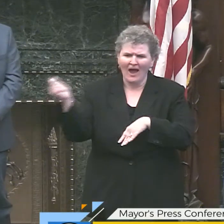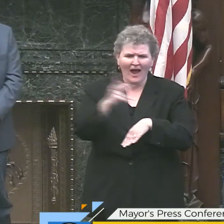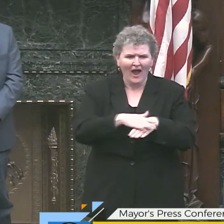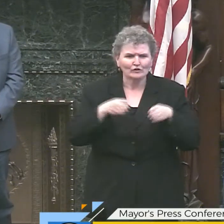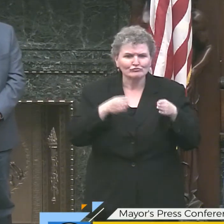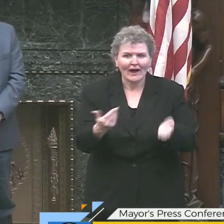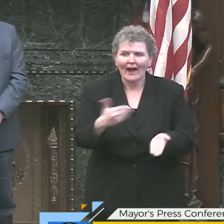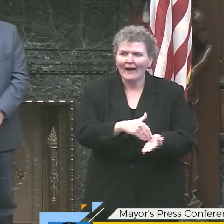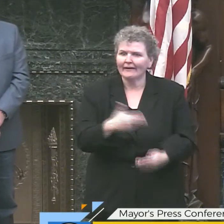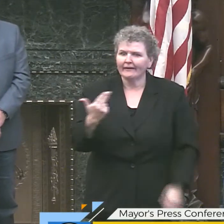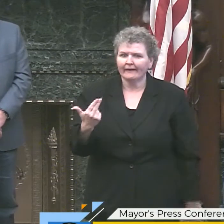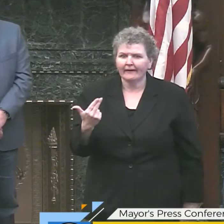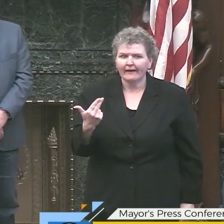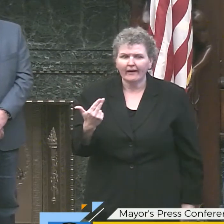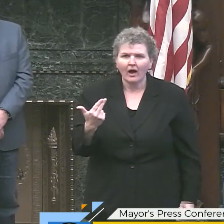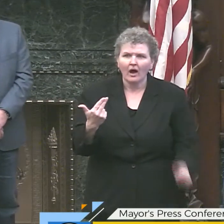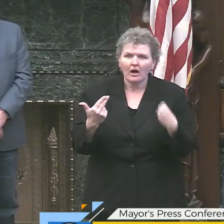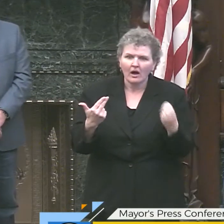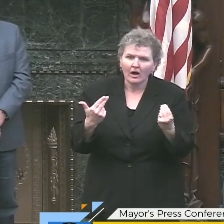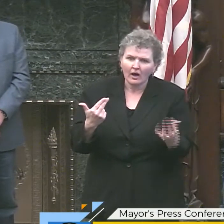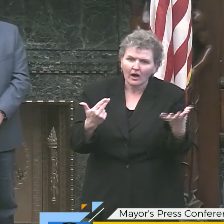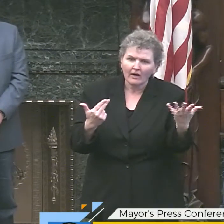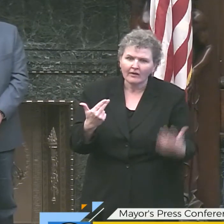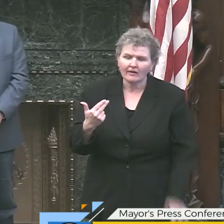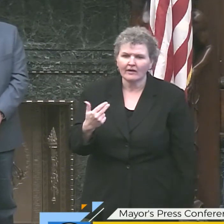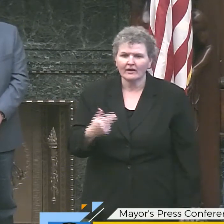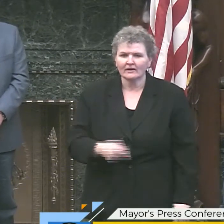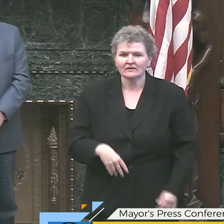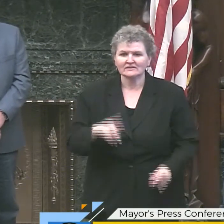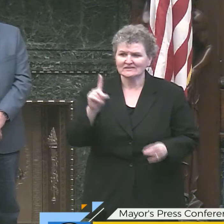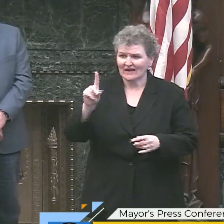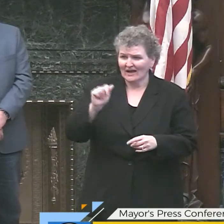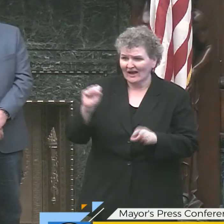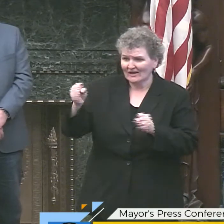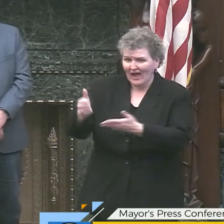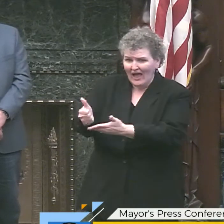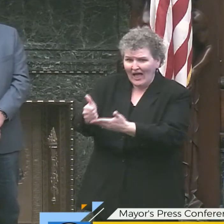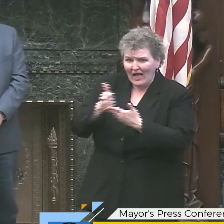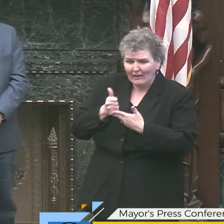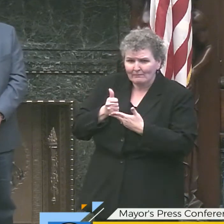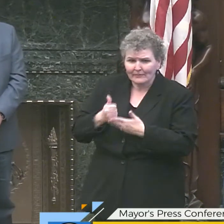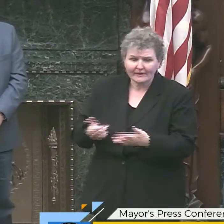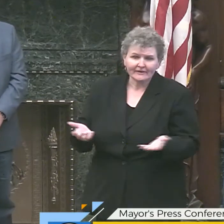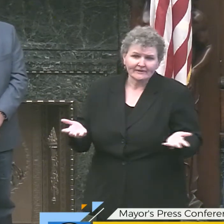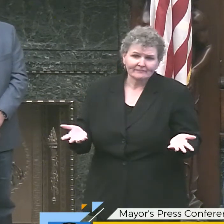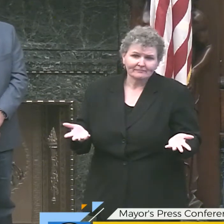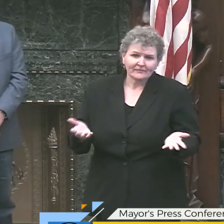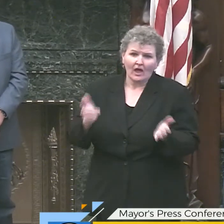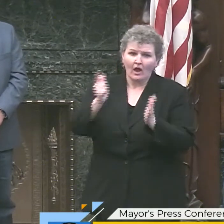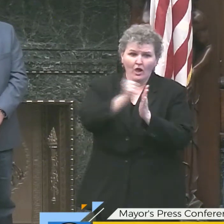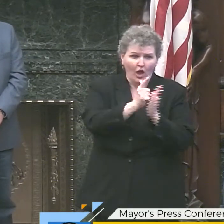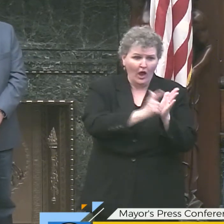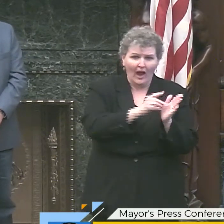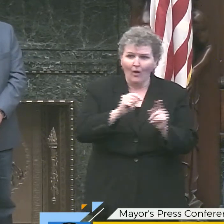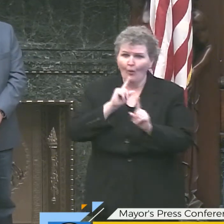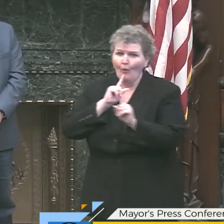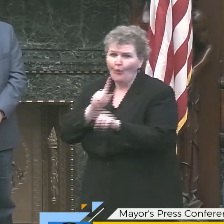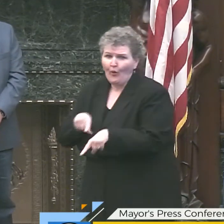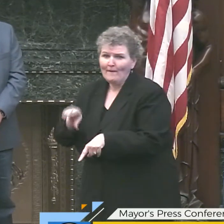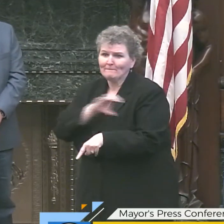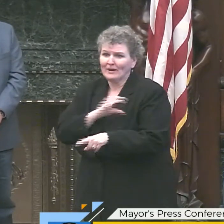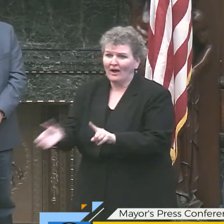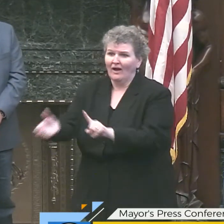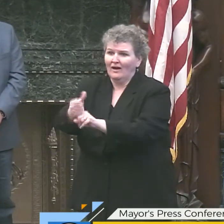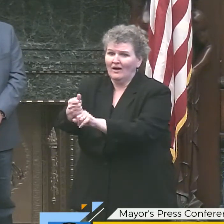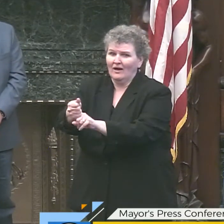something that the district attorney could help fix with the change in policy. Well, it's like law and order. The police make the arrest, and then the